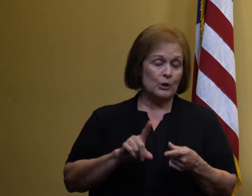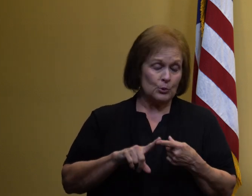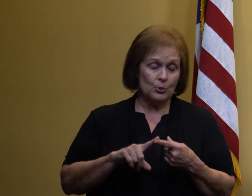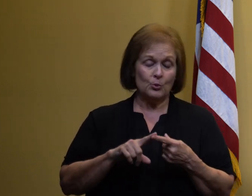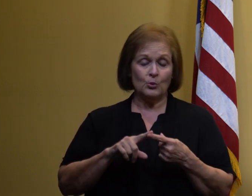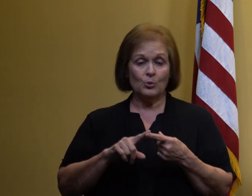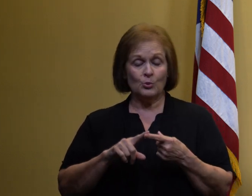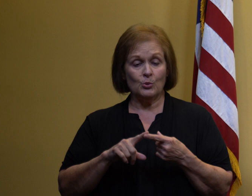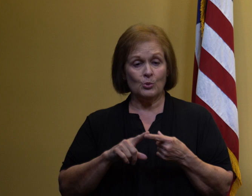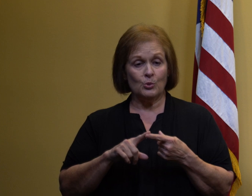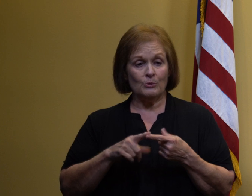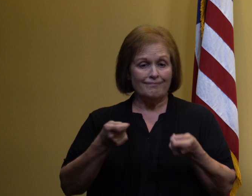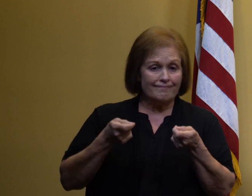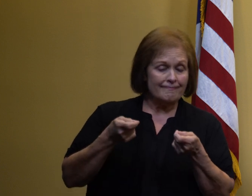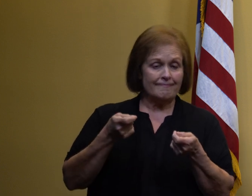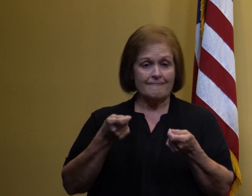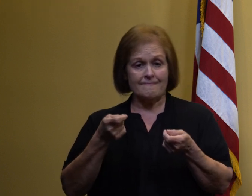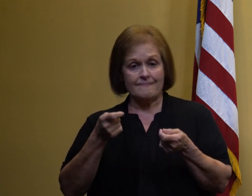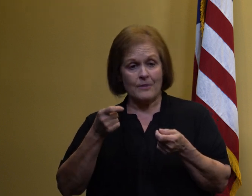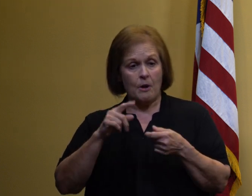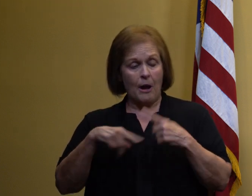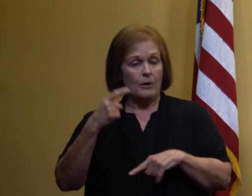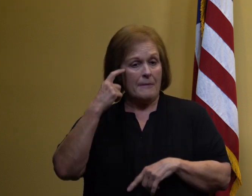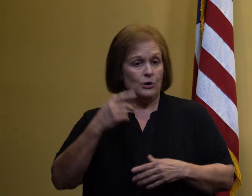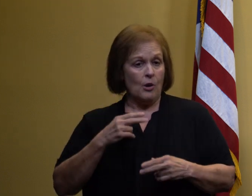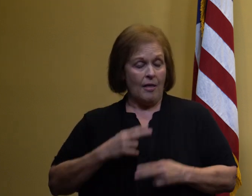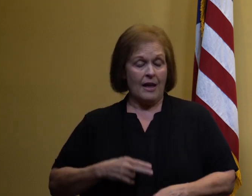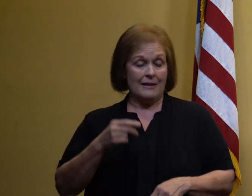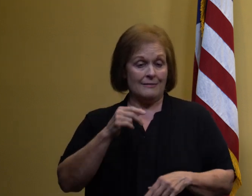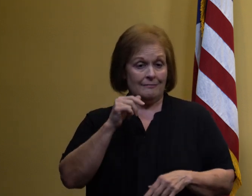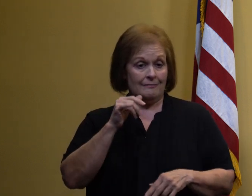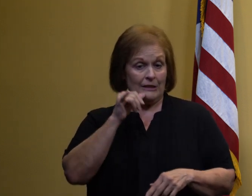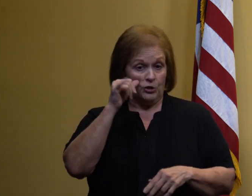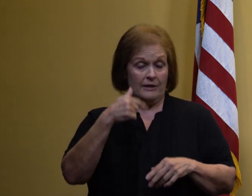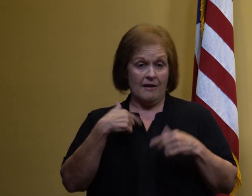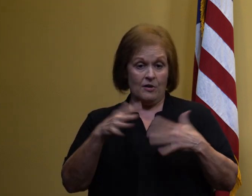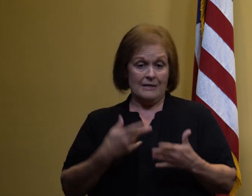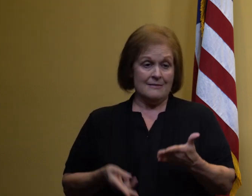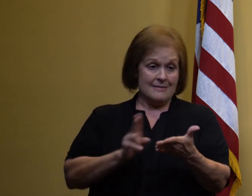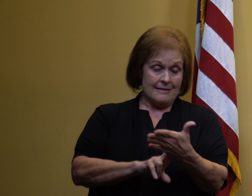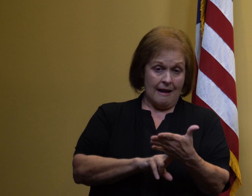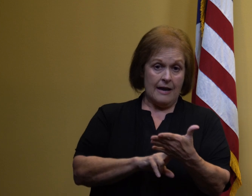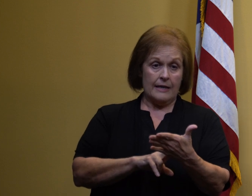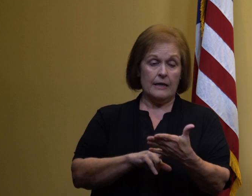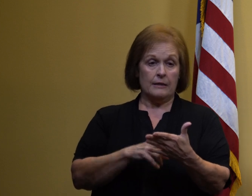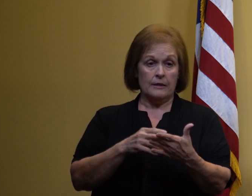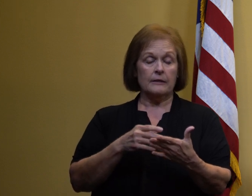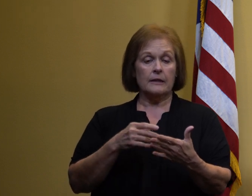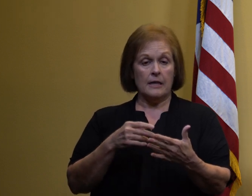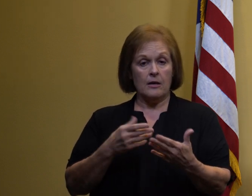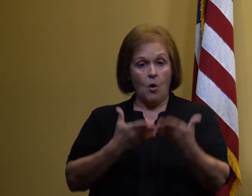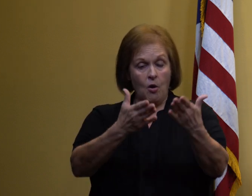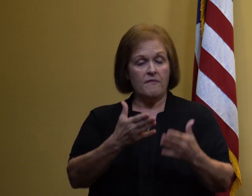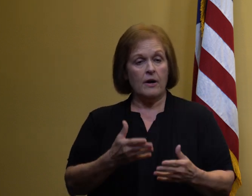rooted in terms of the causes. So yesterday I signed 2 CEAs aiding in providing additional